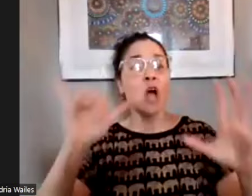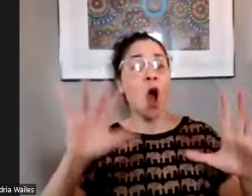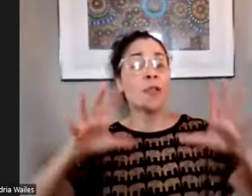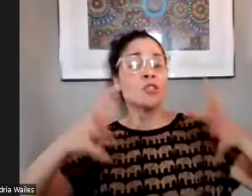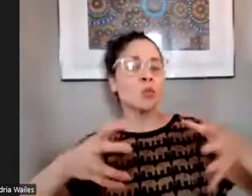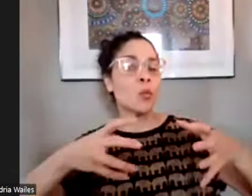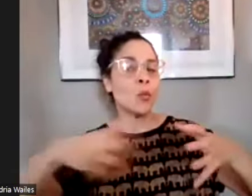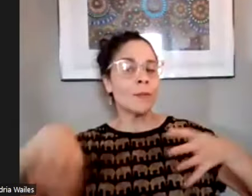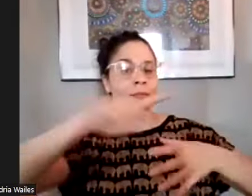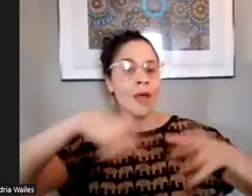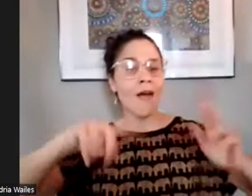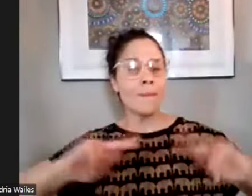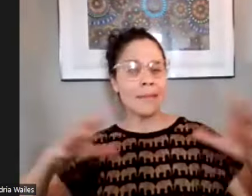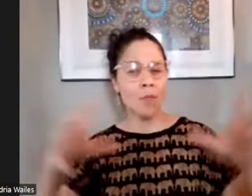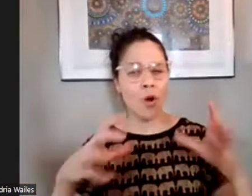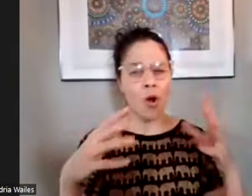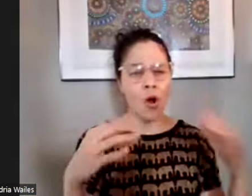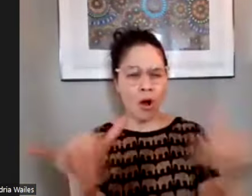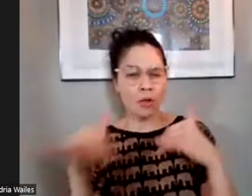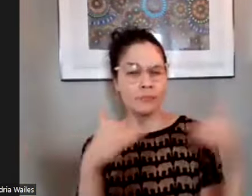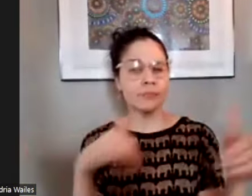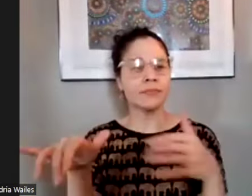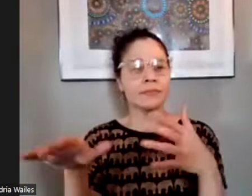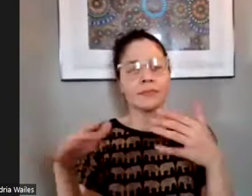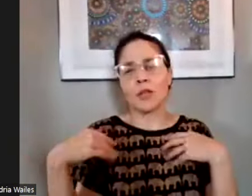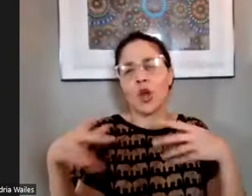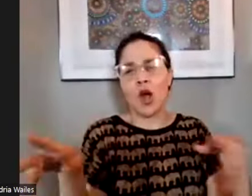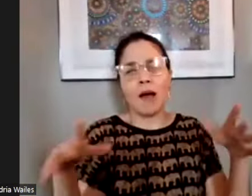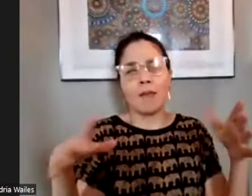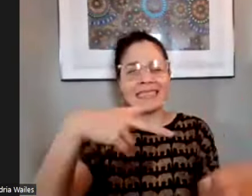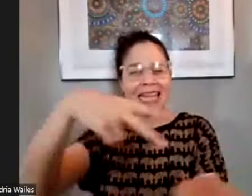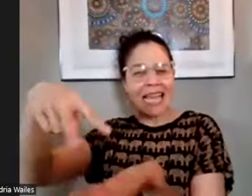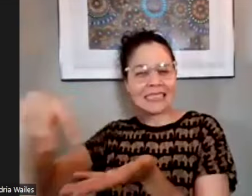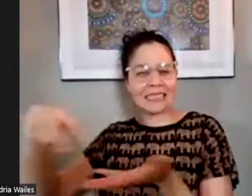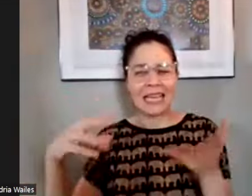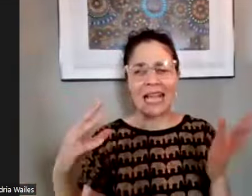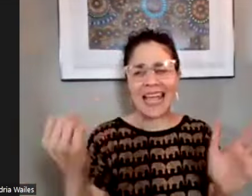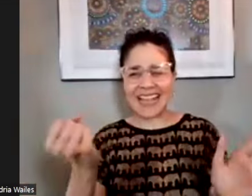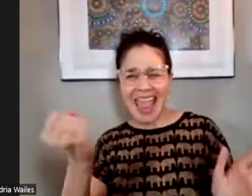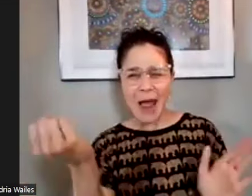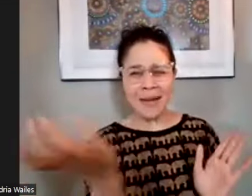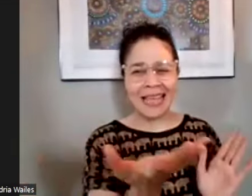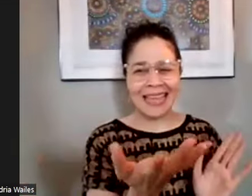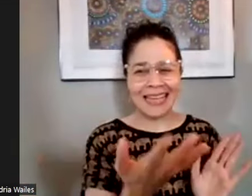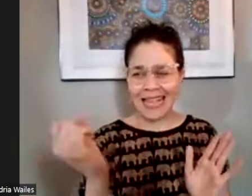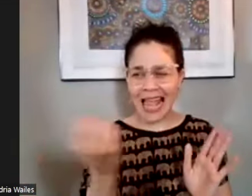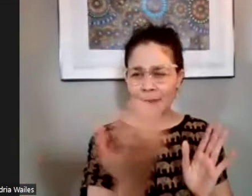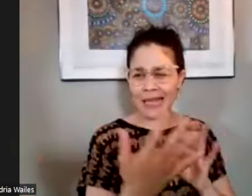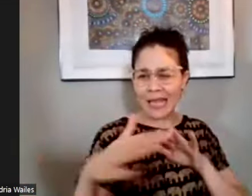sign language, because in the group, we were able to kind of play, dance, and you know that